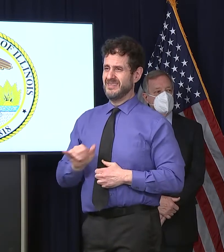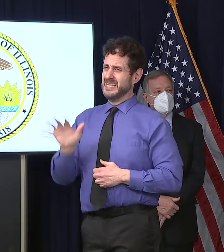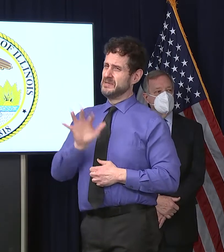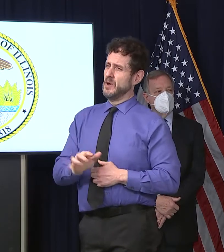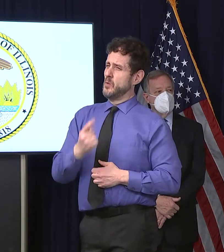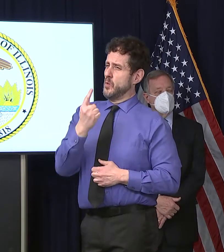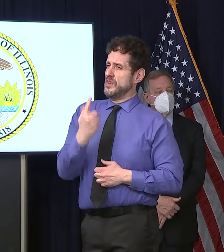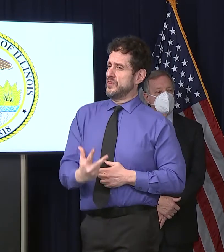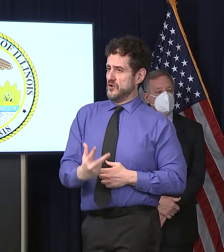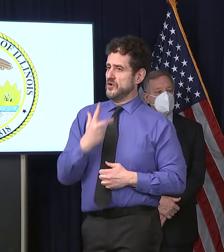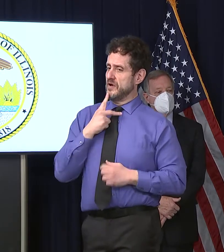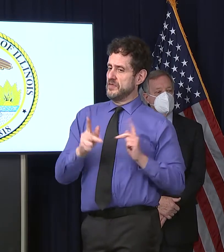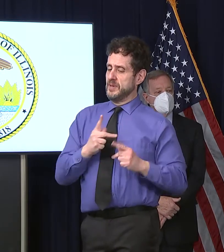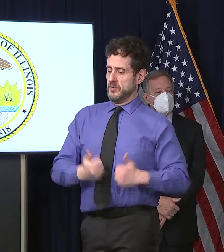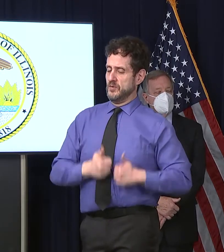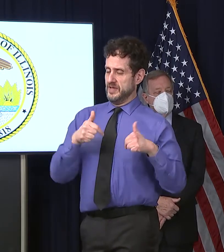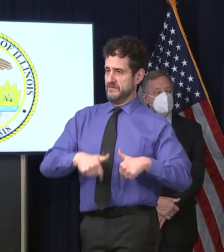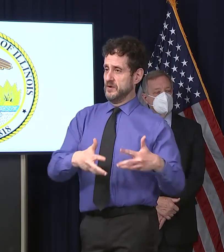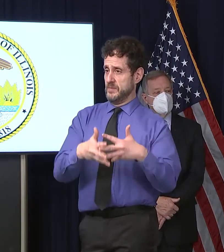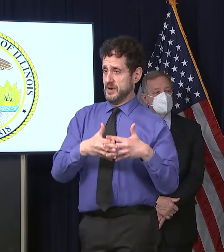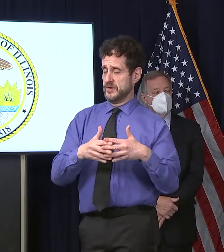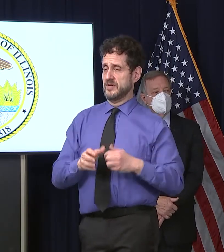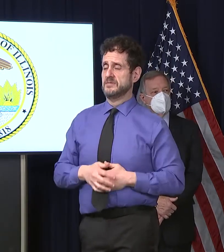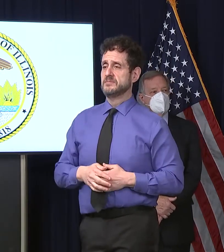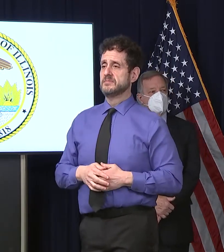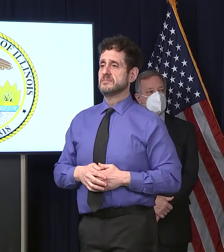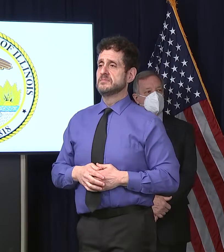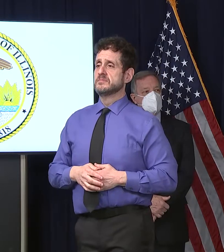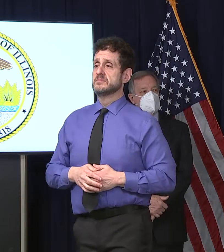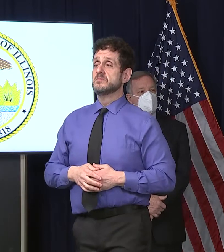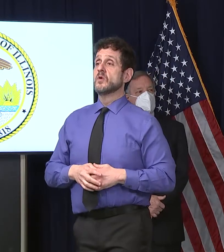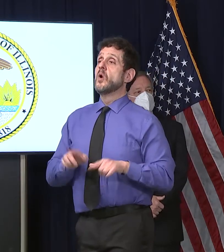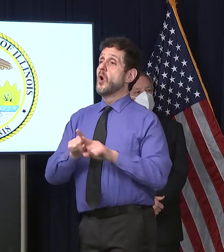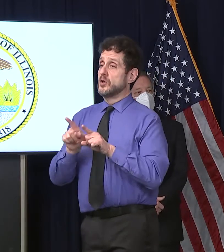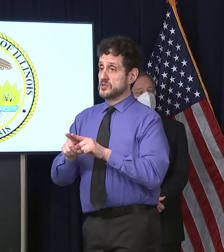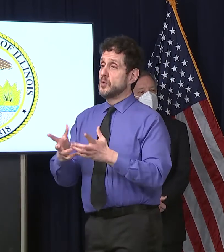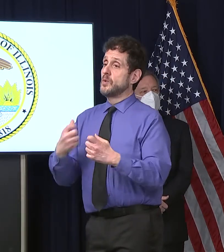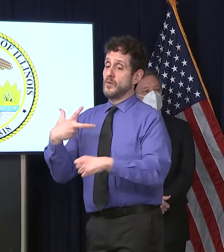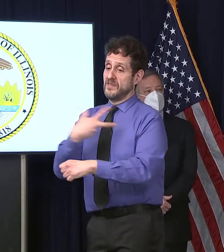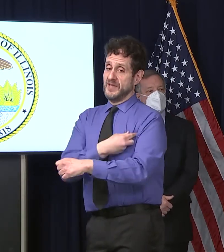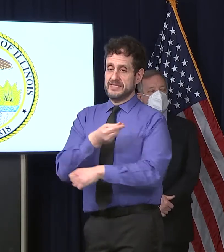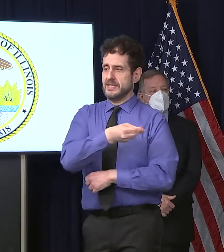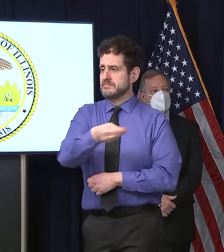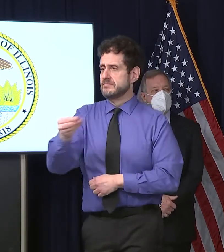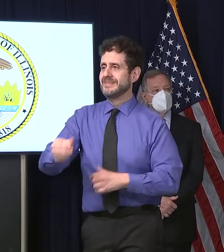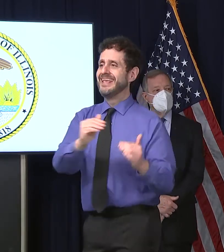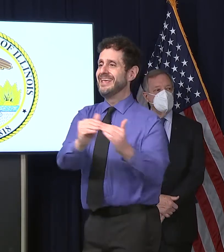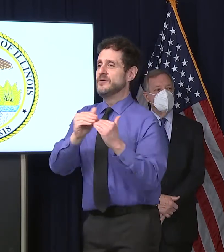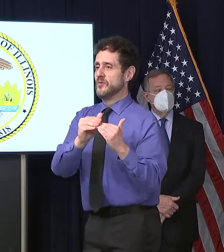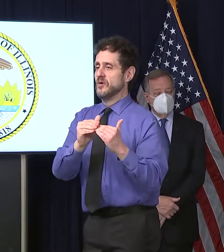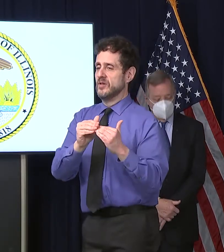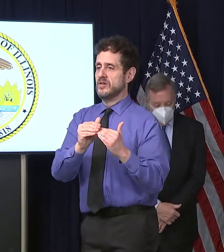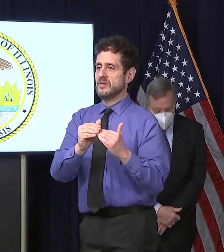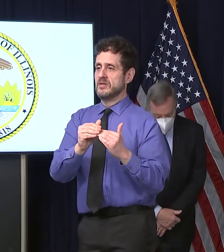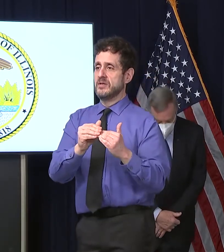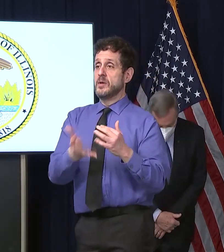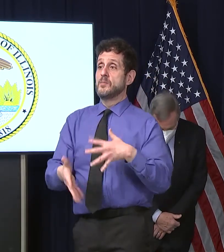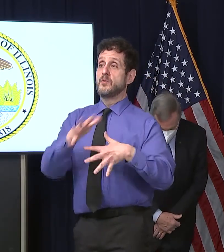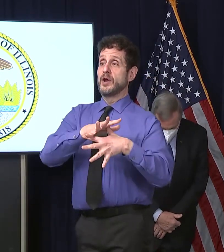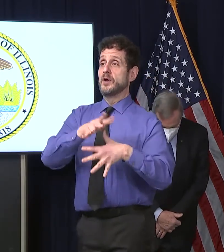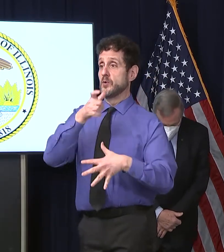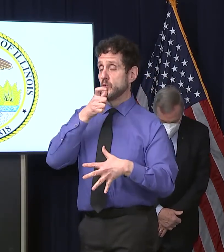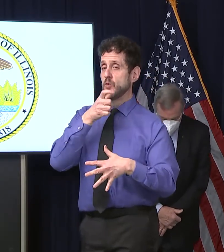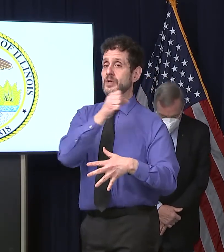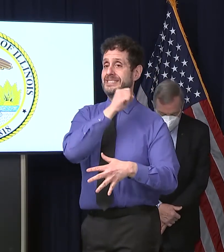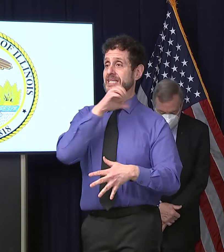population. We're also committed to an equitable distribution of the vaccine, targeting our seniors and communities